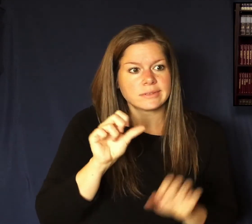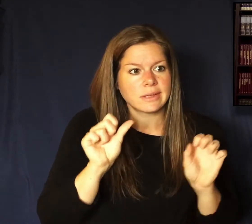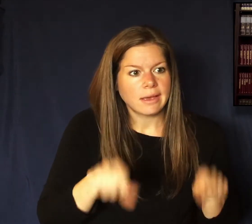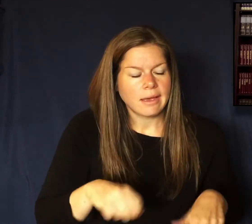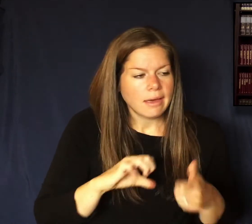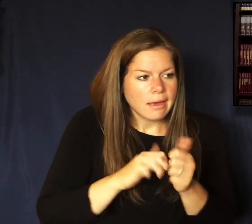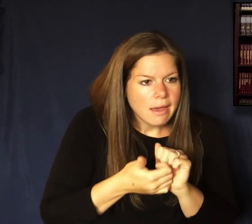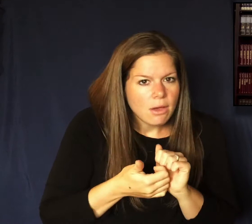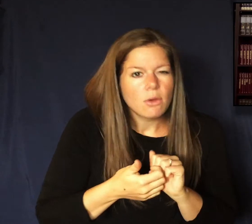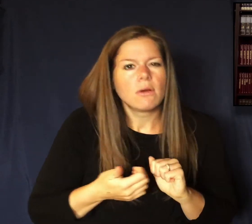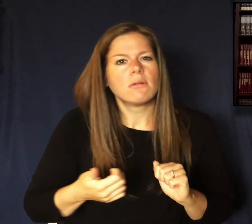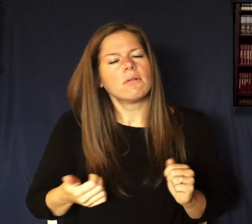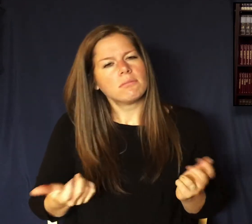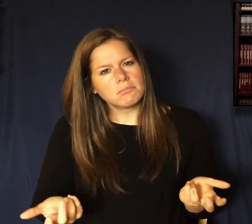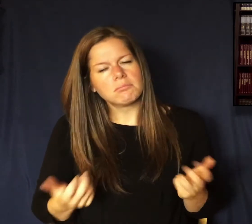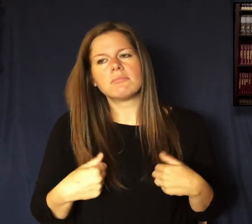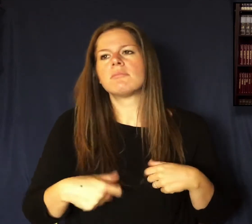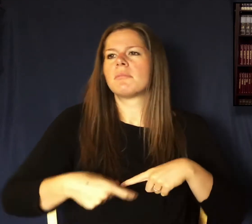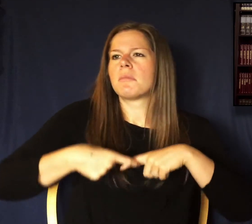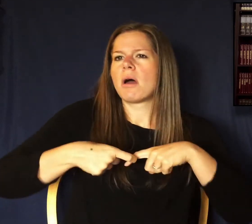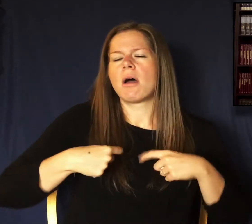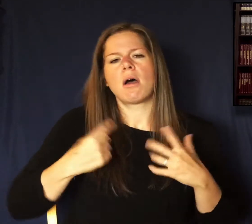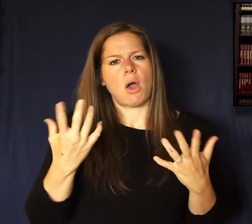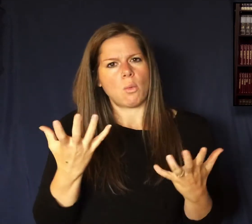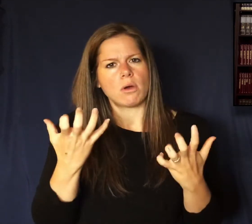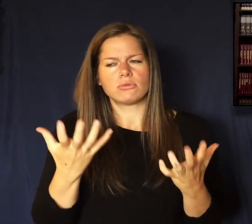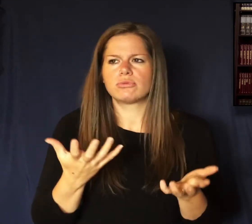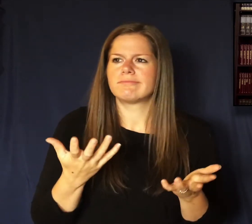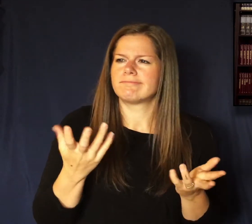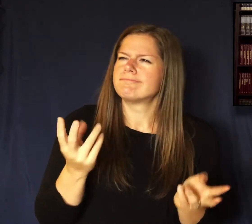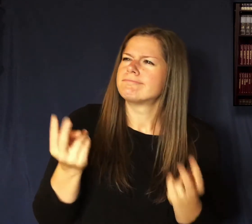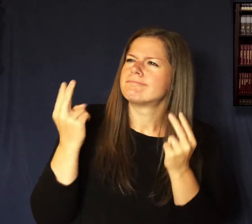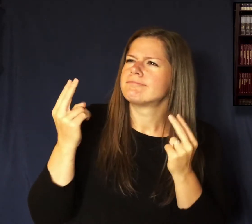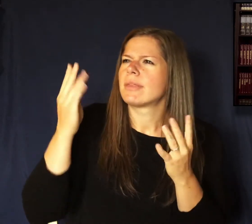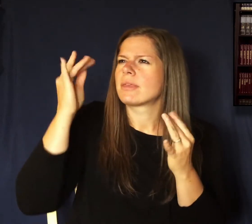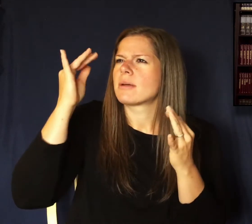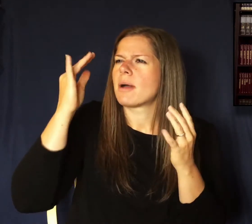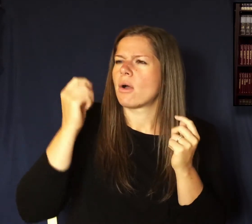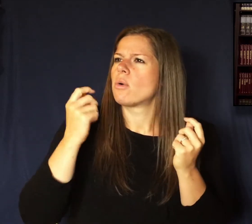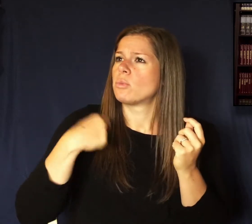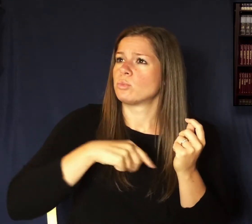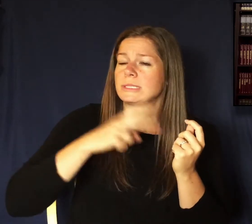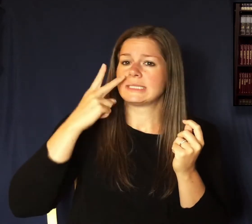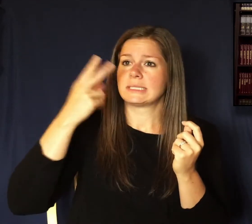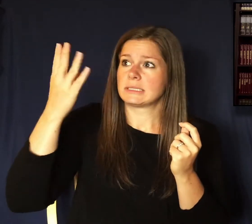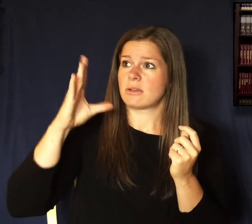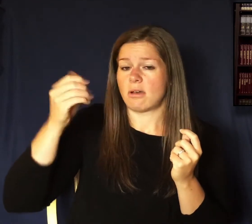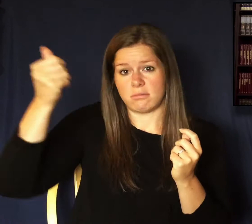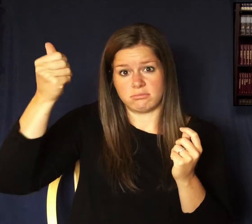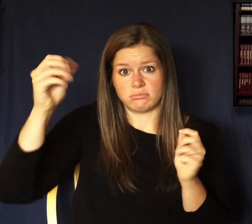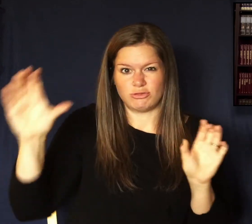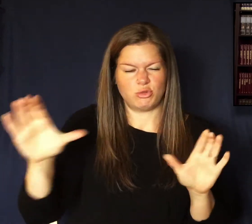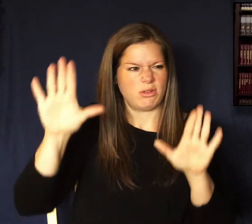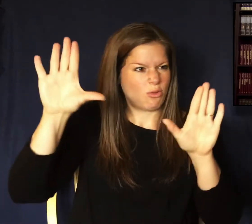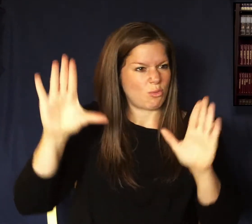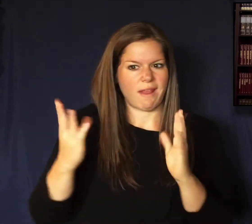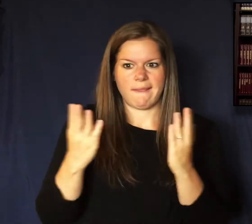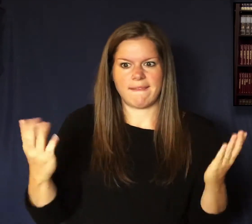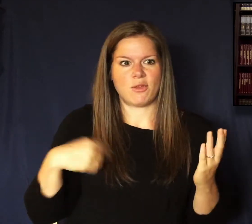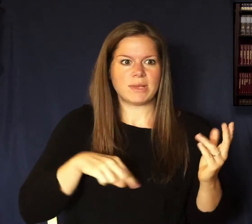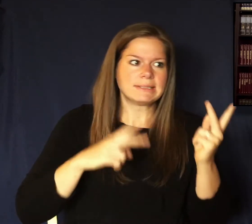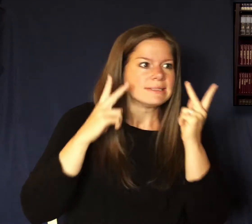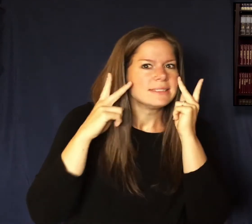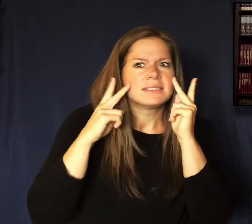we see God doing something great. He is moving mighty in ministry, and there are people, much like the chief priests,